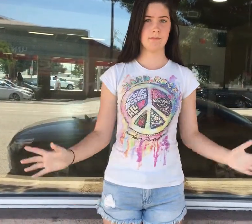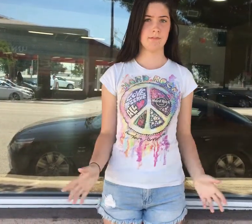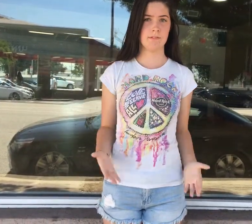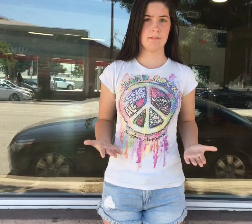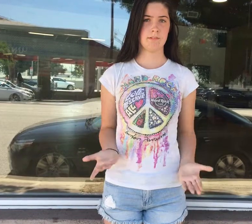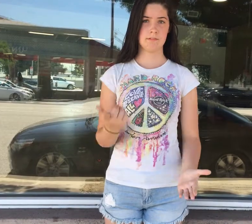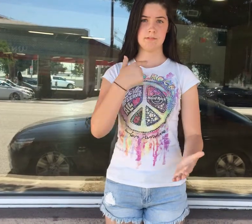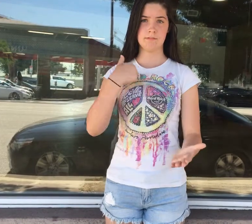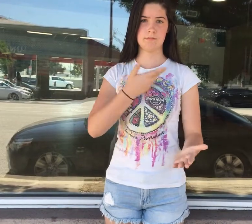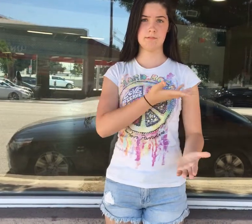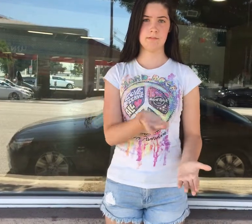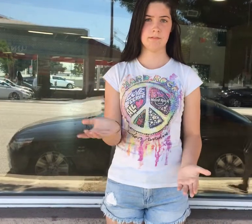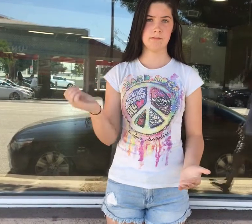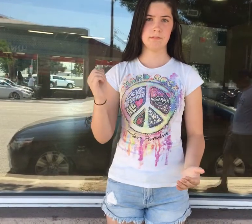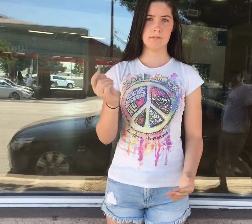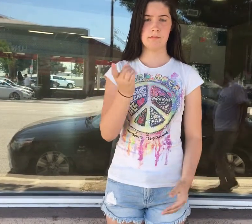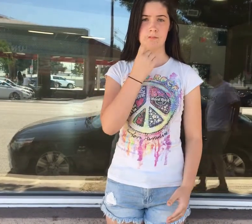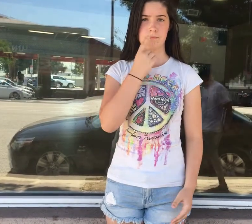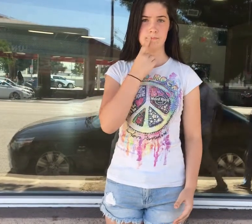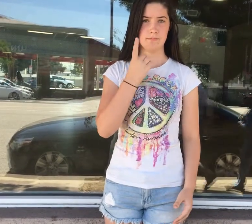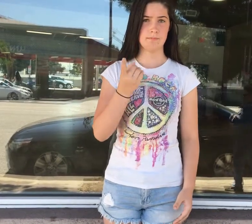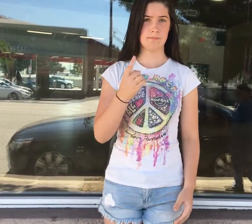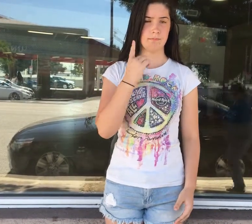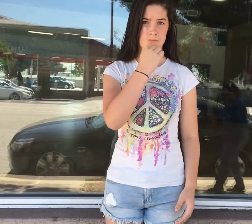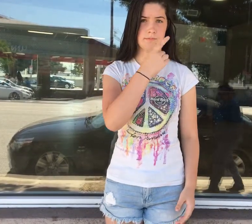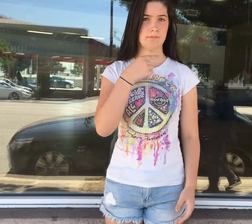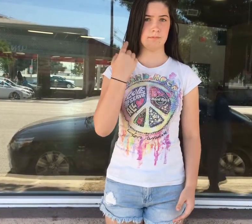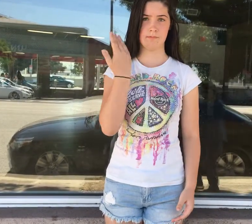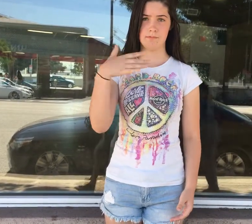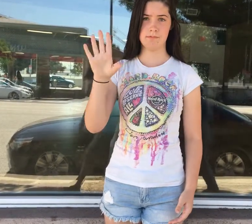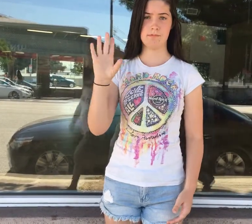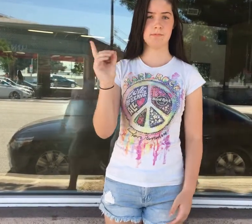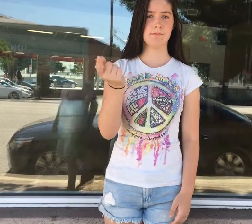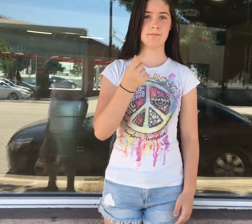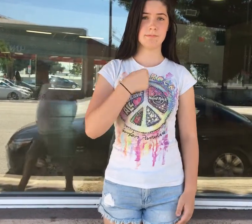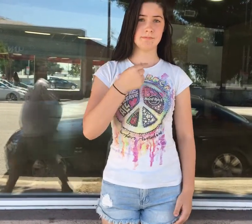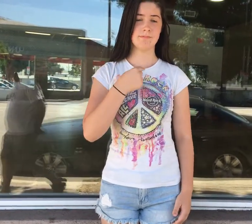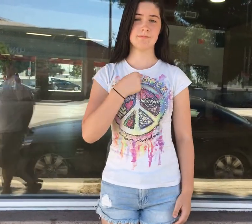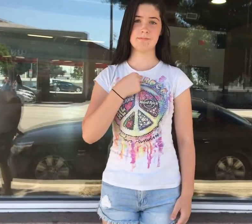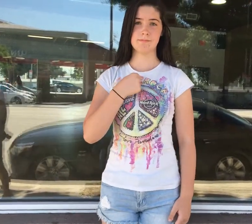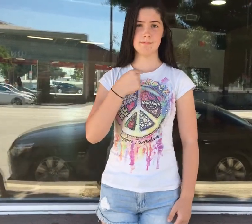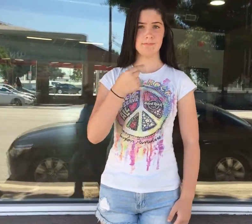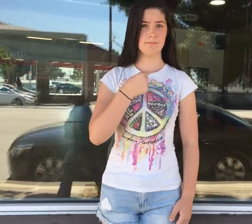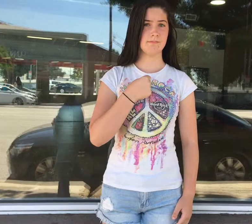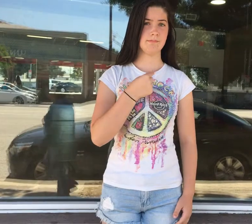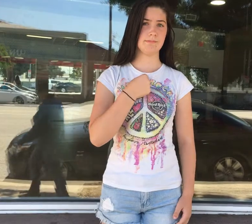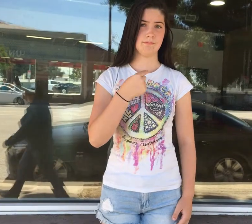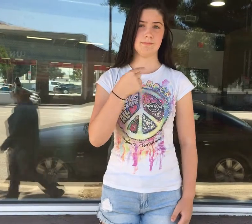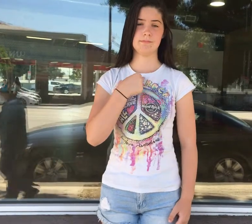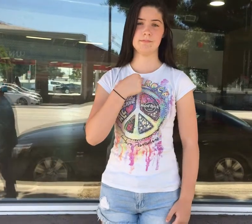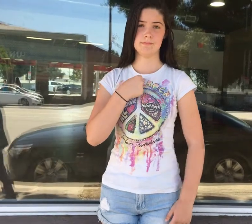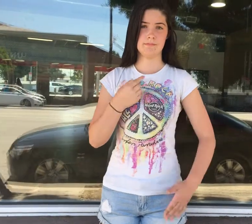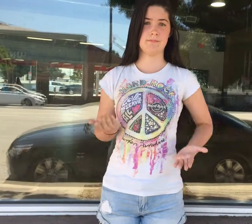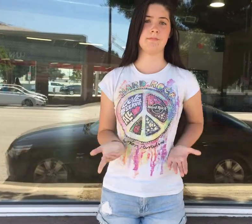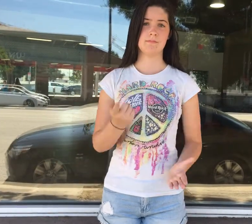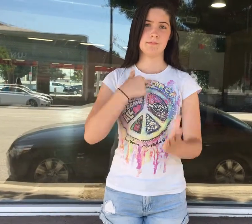around. All I want is the taste that your lips allow. My, my, my, my, oh, give